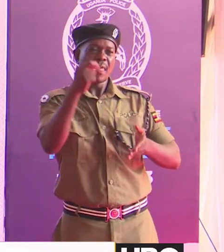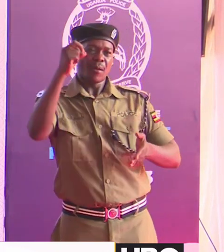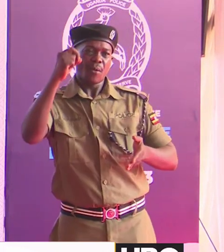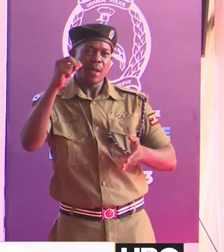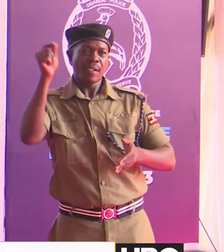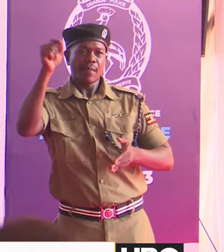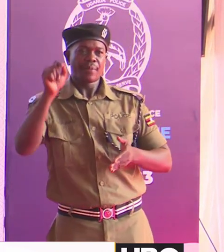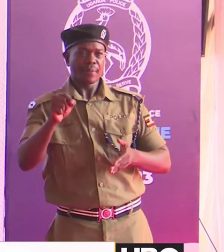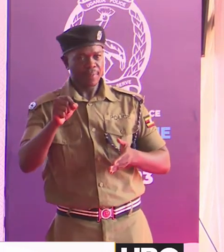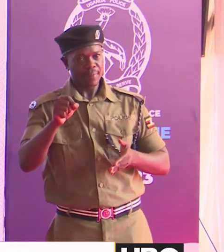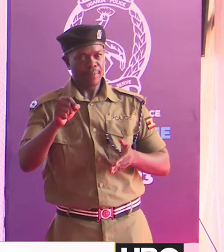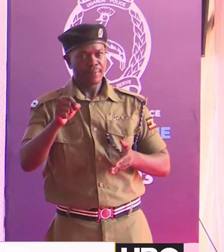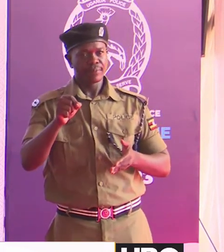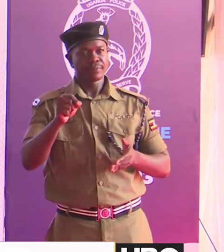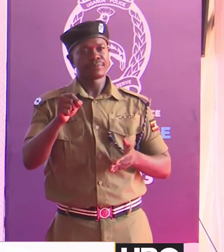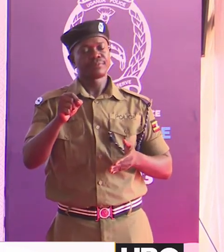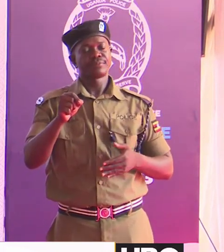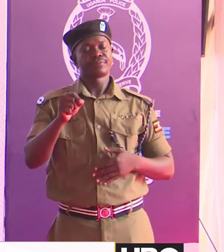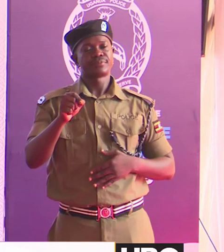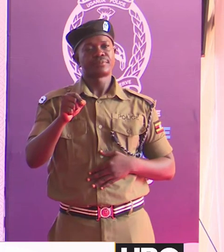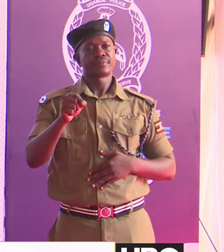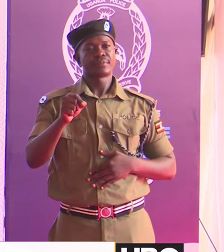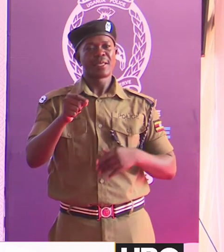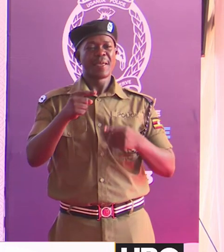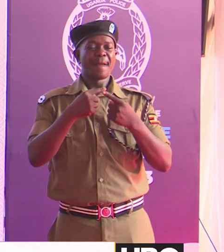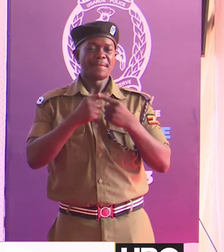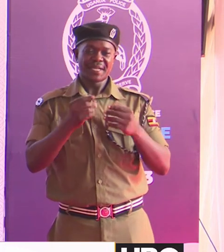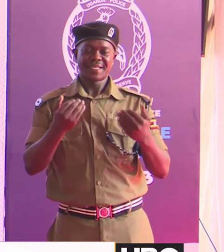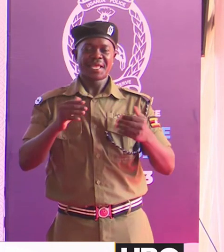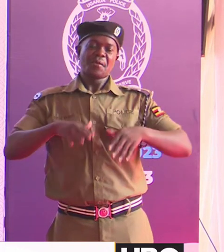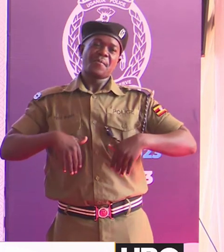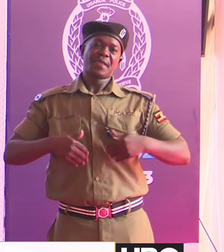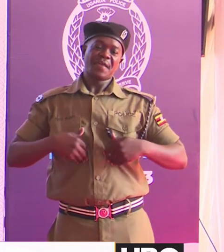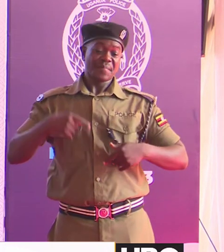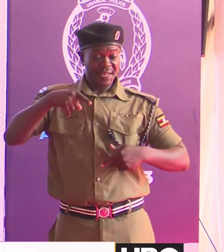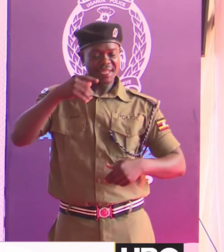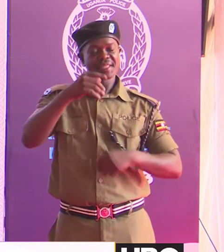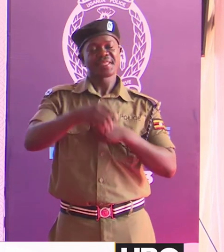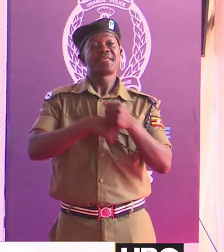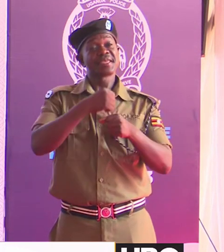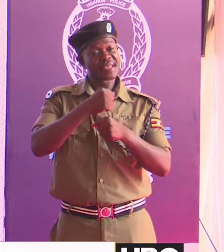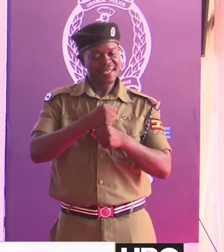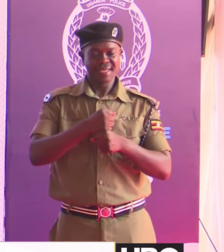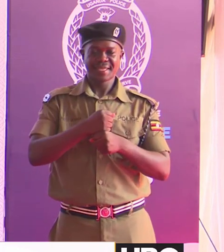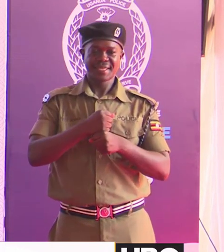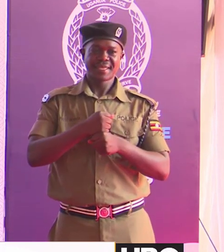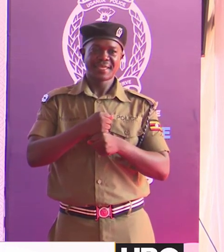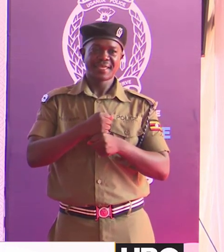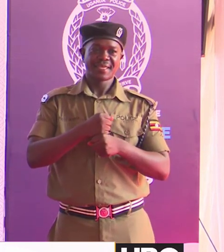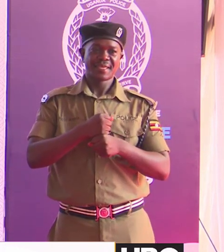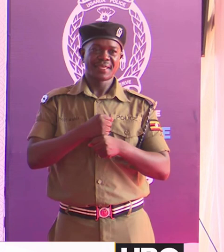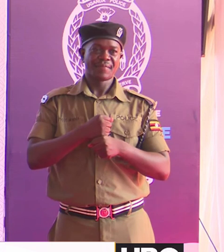the statistics we presented then. But we are glad to say this year, instead, we have seen a